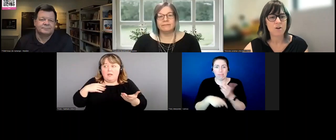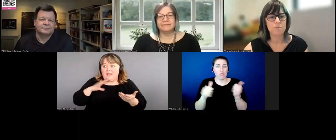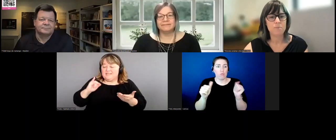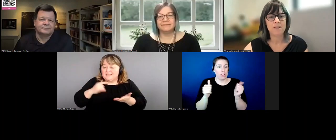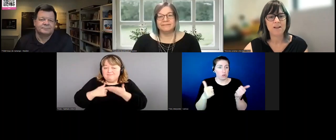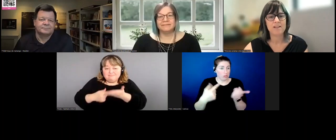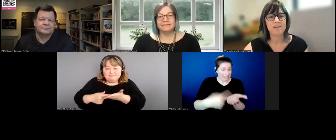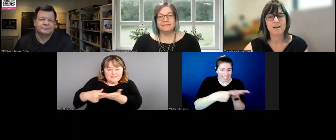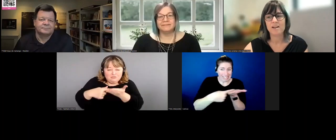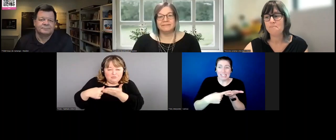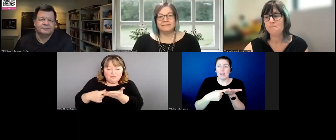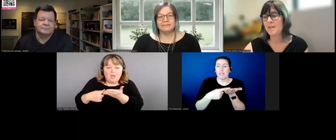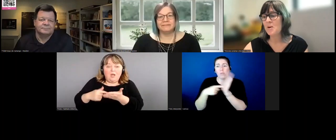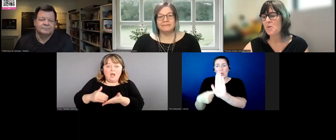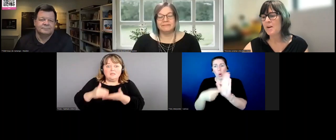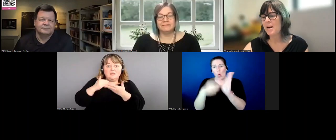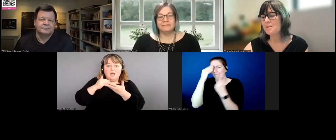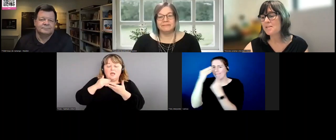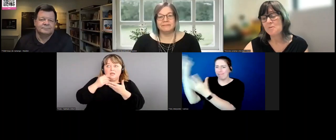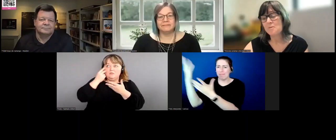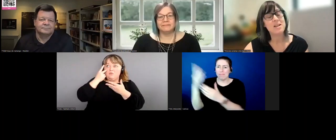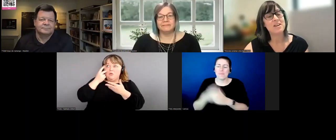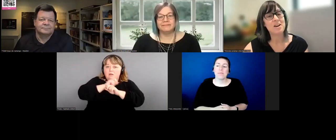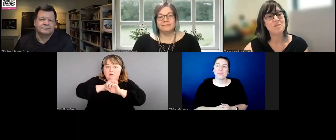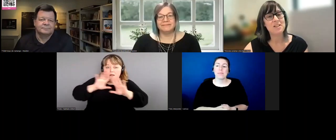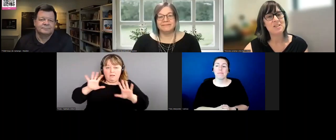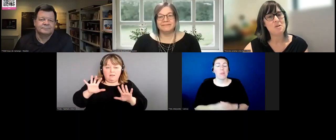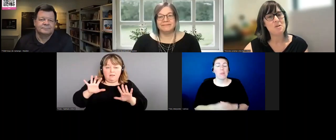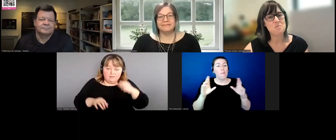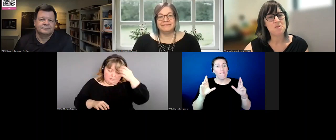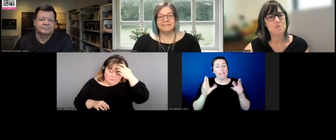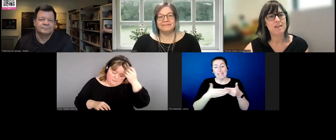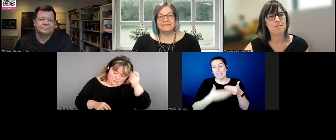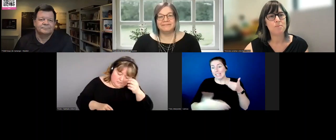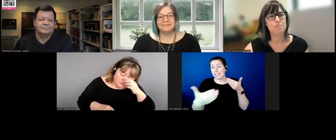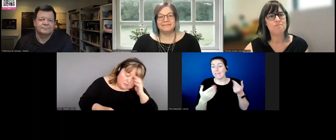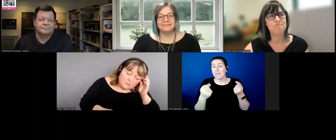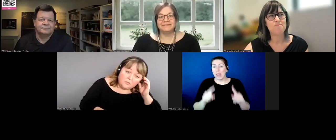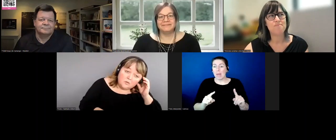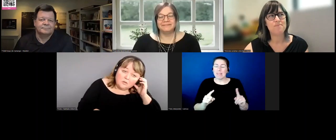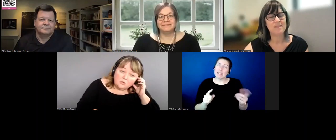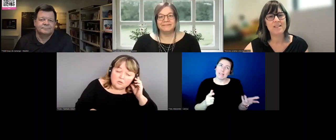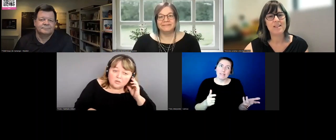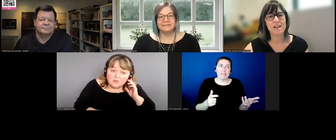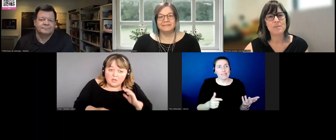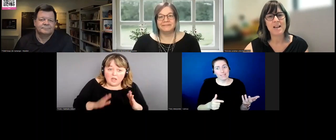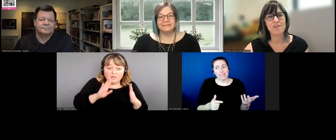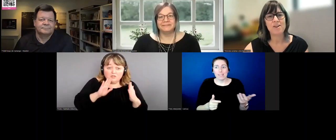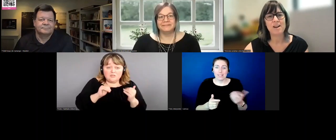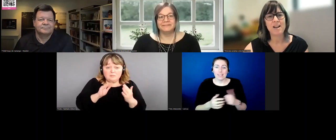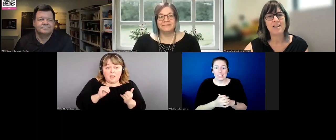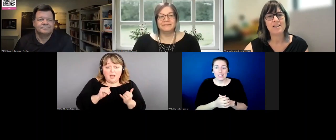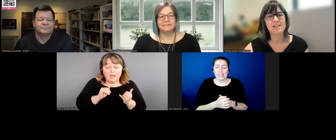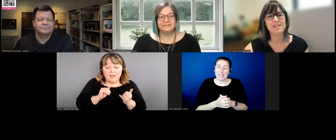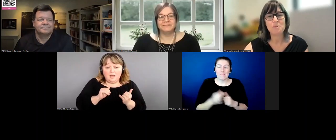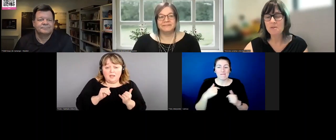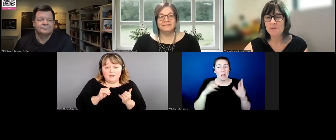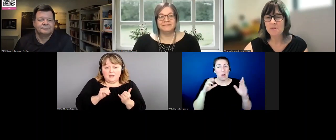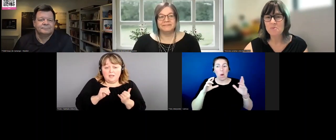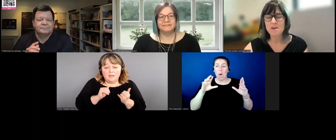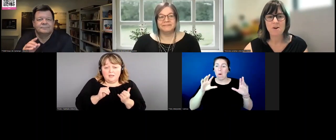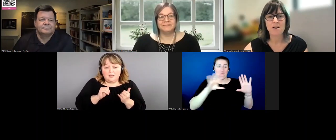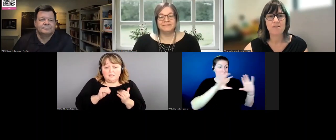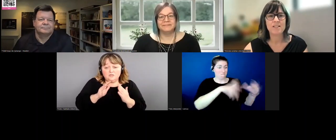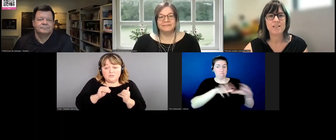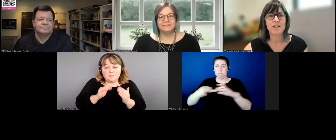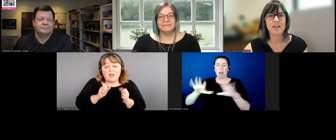I hope that what happens from here, I really do hope that we can come together and that both of you will